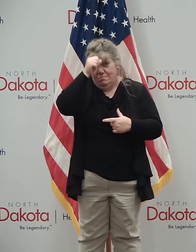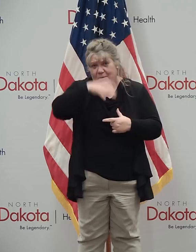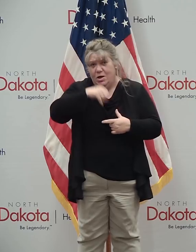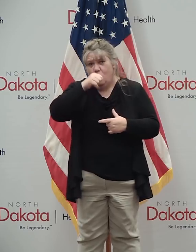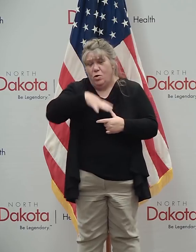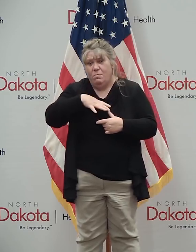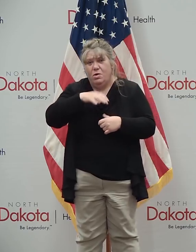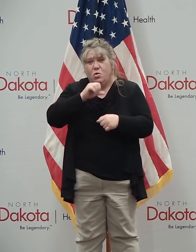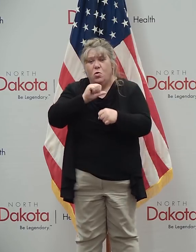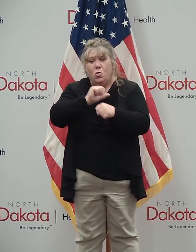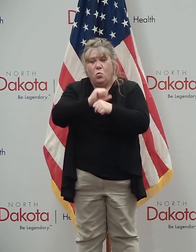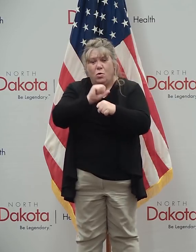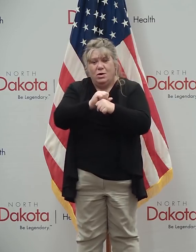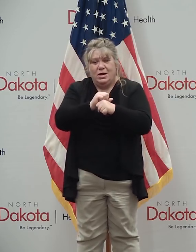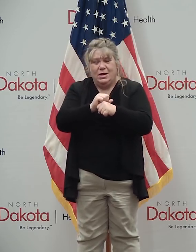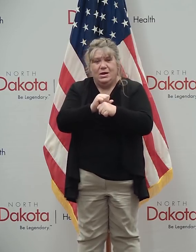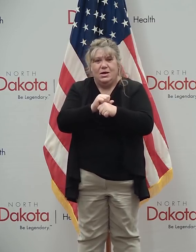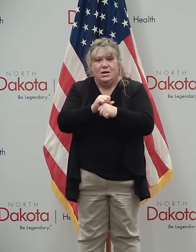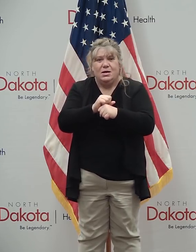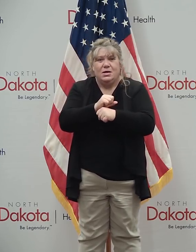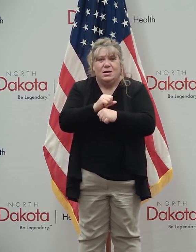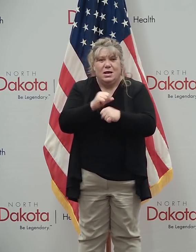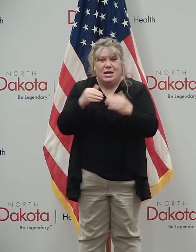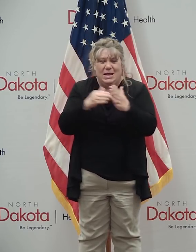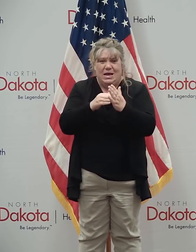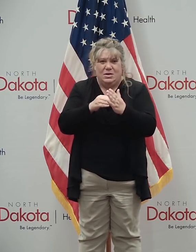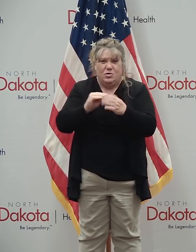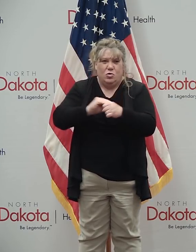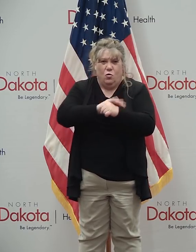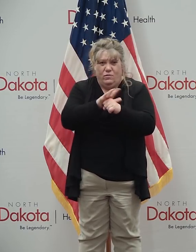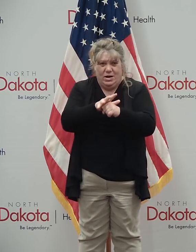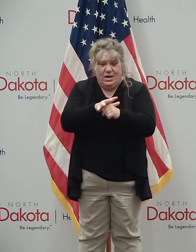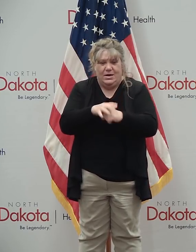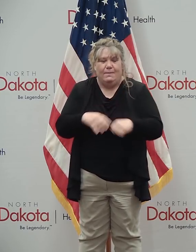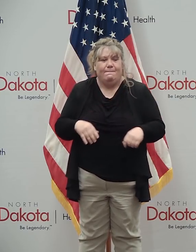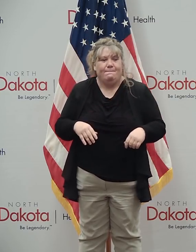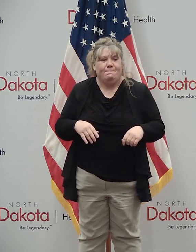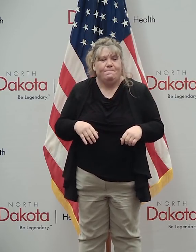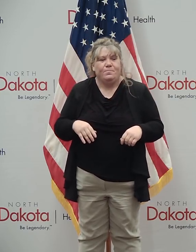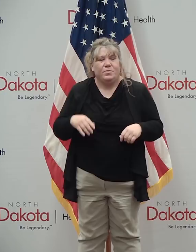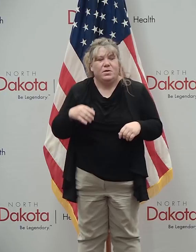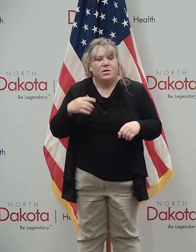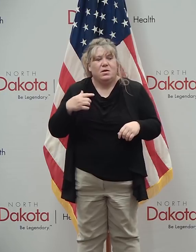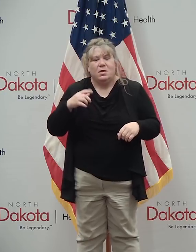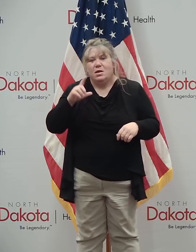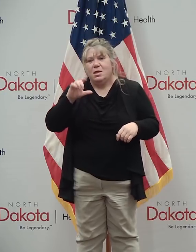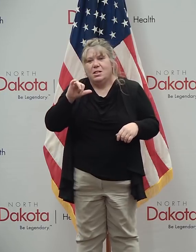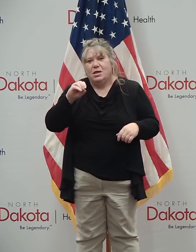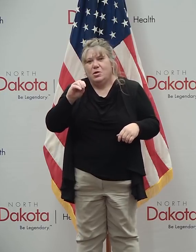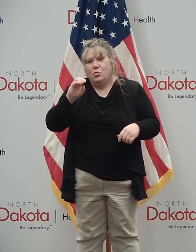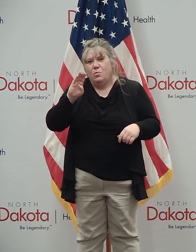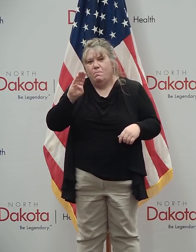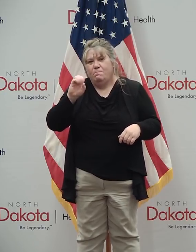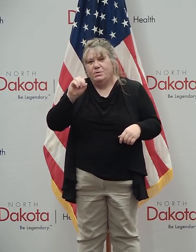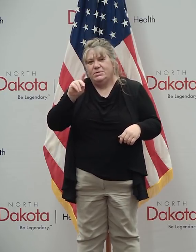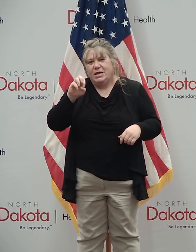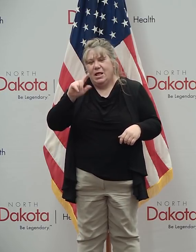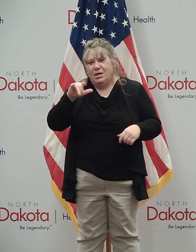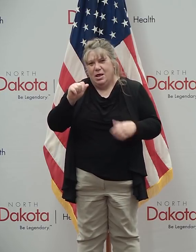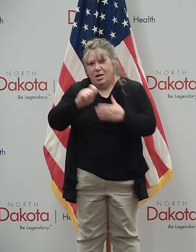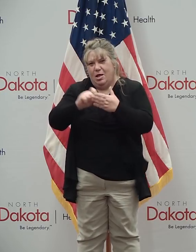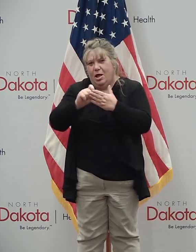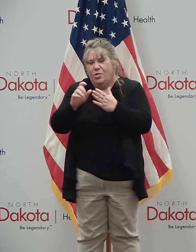are on the front lines in the fight against COVID-19. Leo Buscaglia, the author, often said,